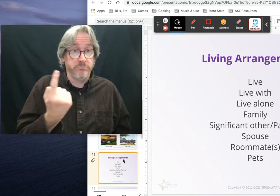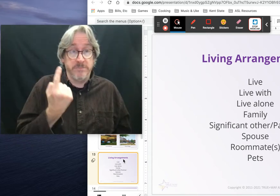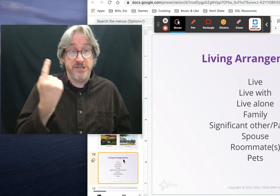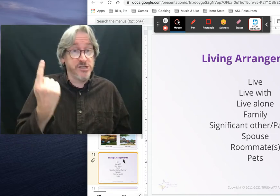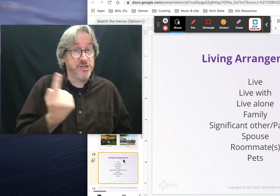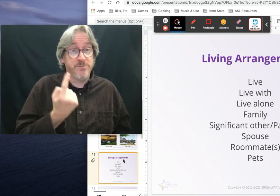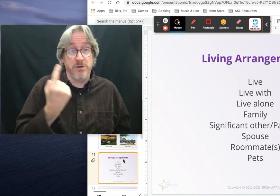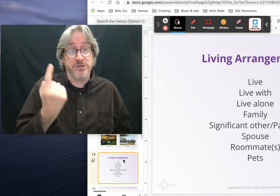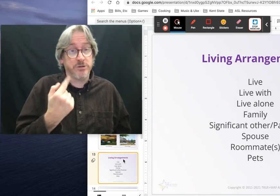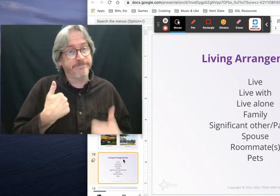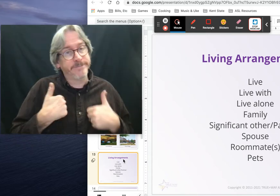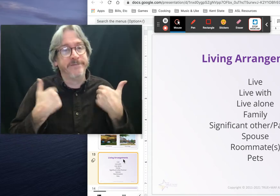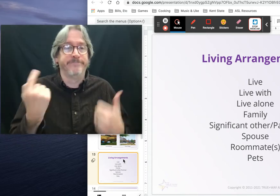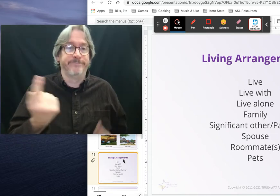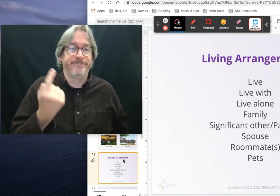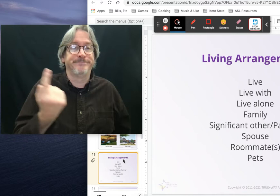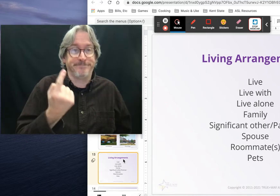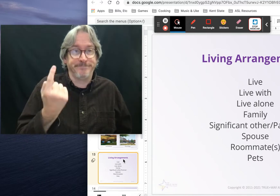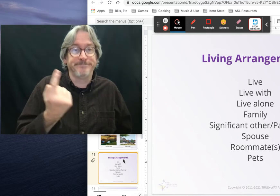alone. It's just a small circle.